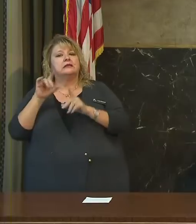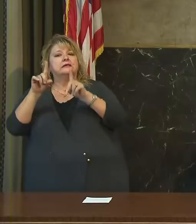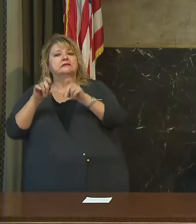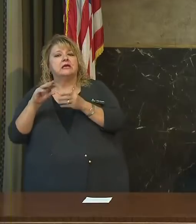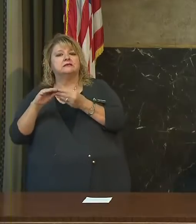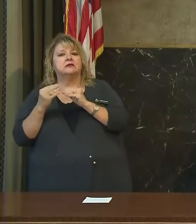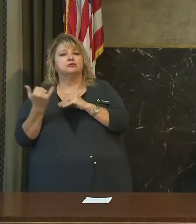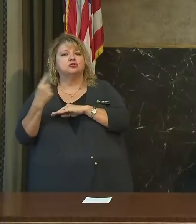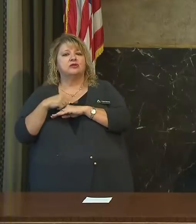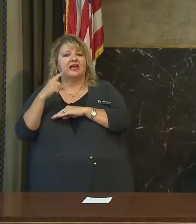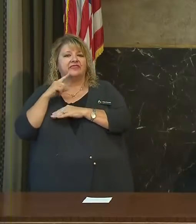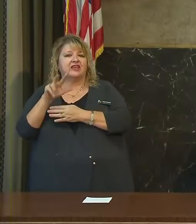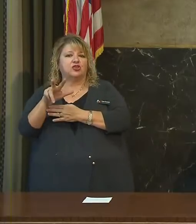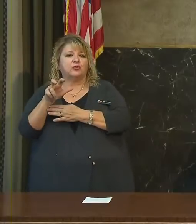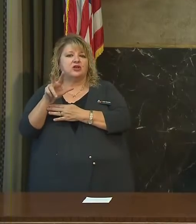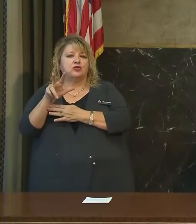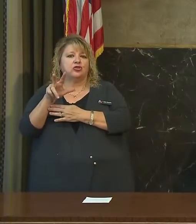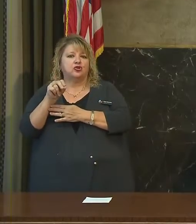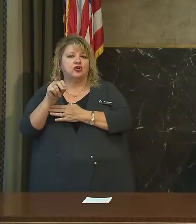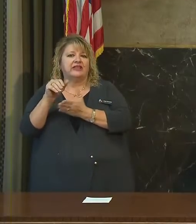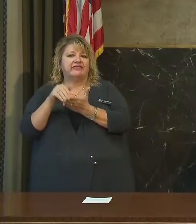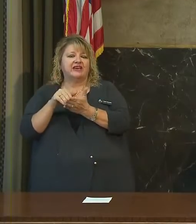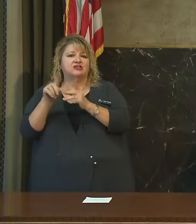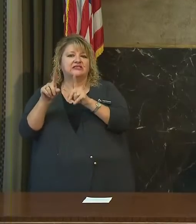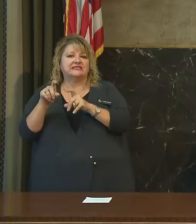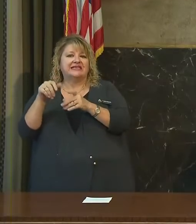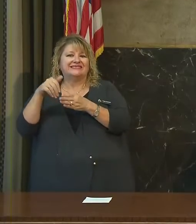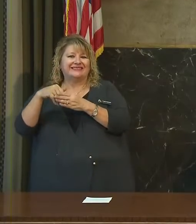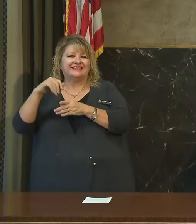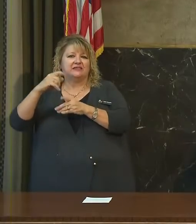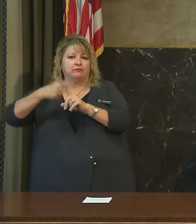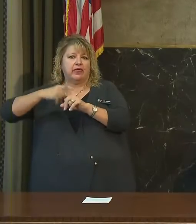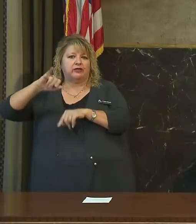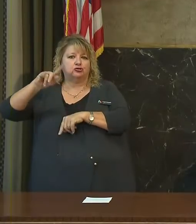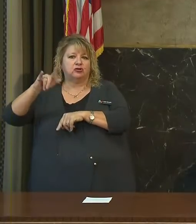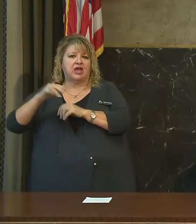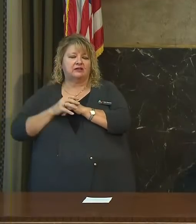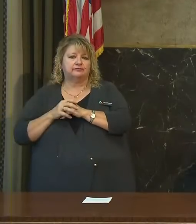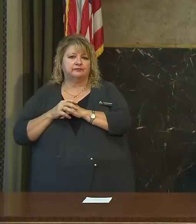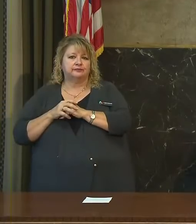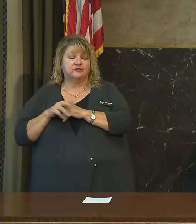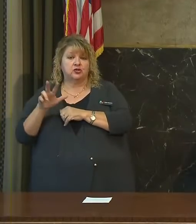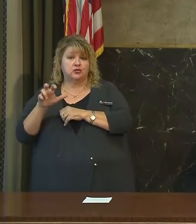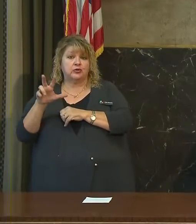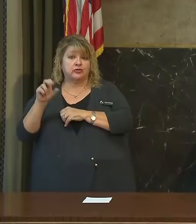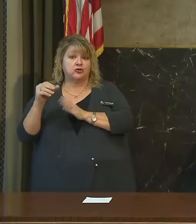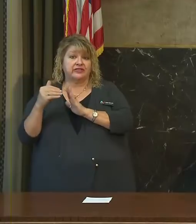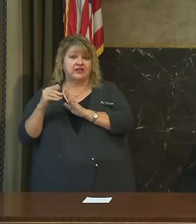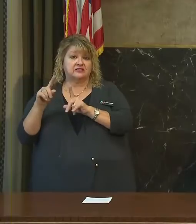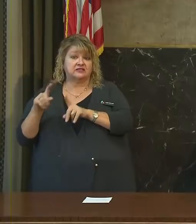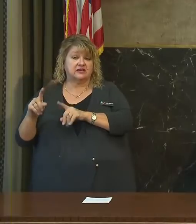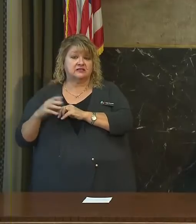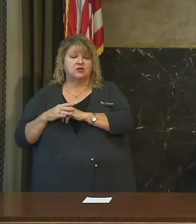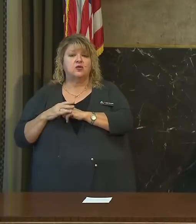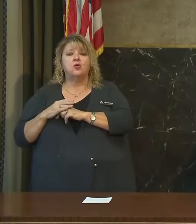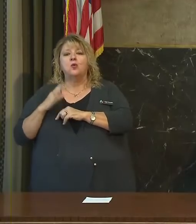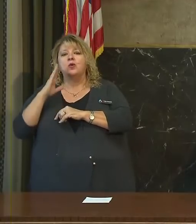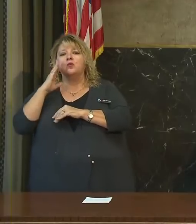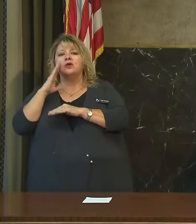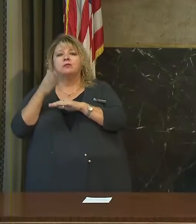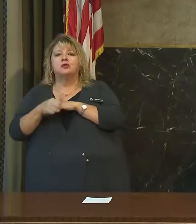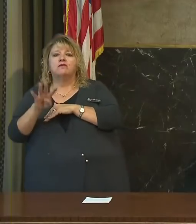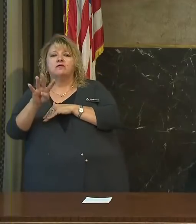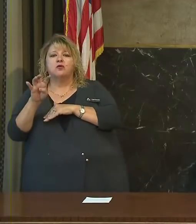we've conducted about 330,000 tests in the month of July, and we're on a pace that will get well above